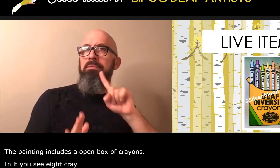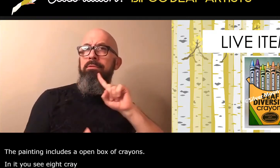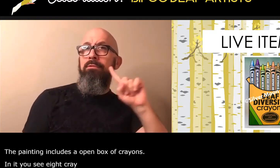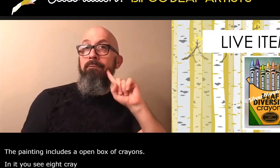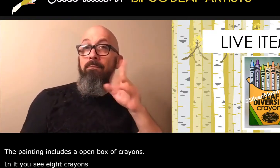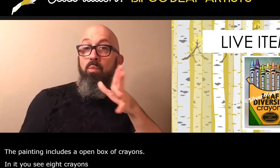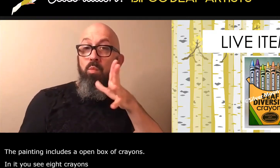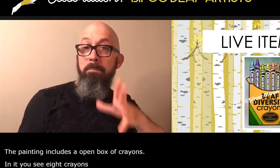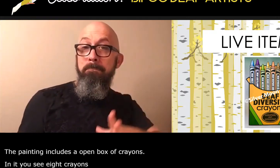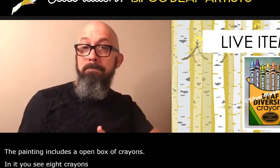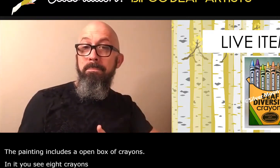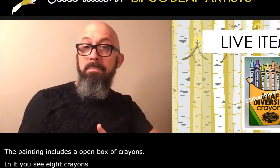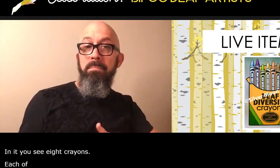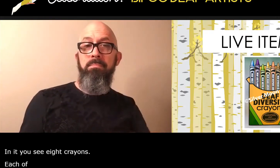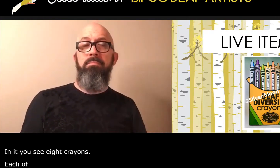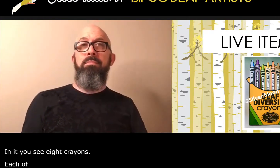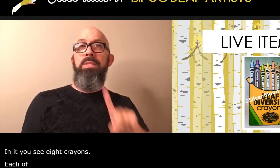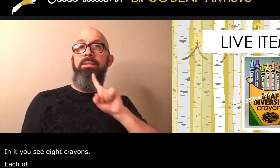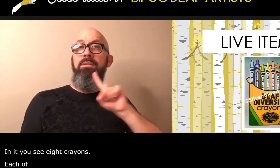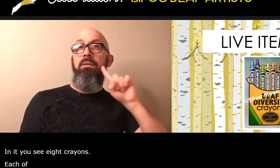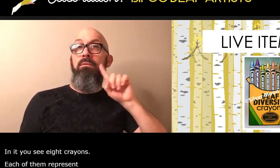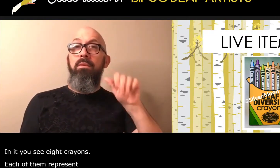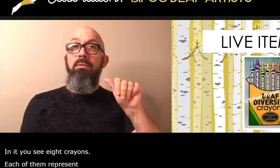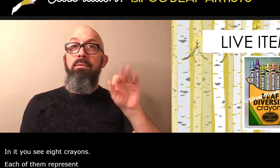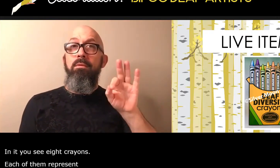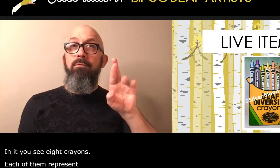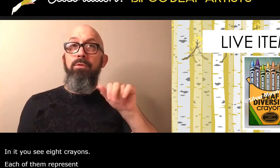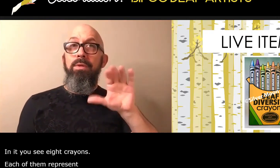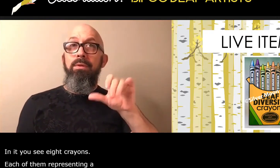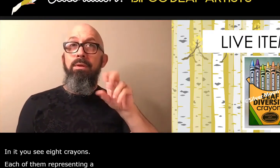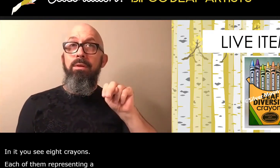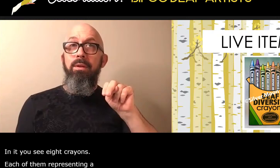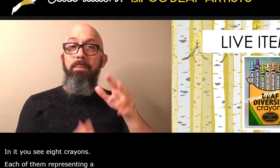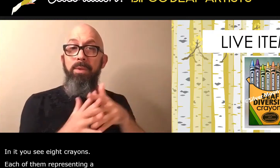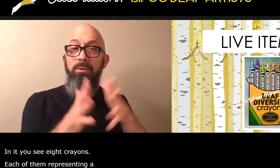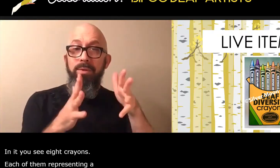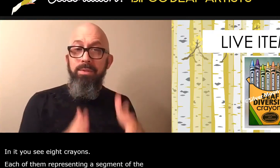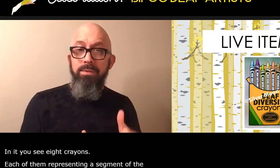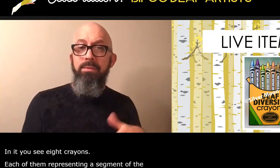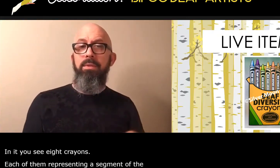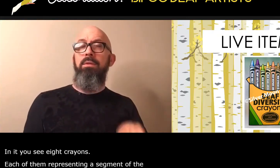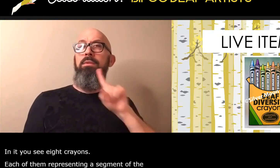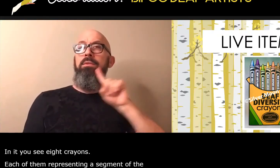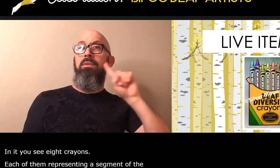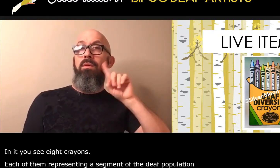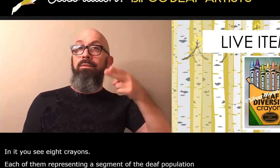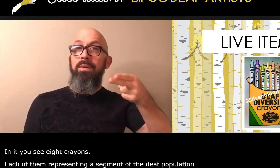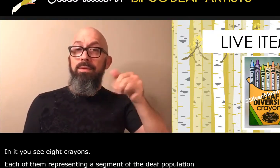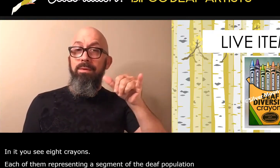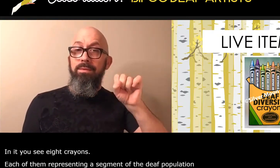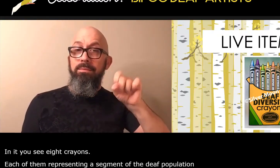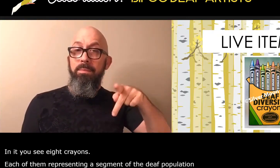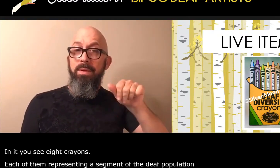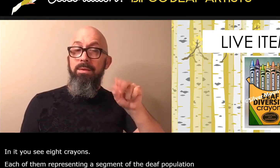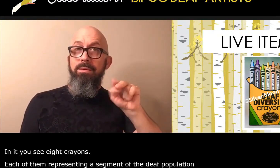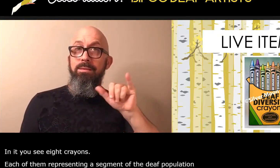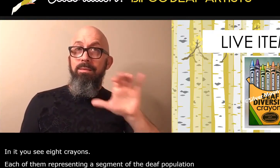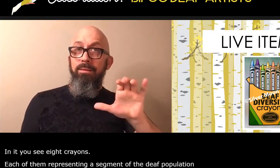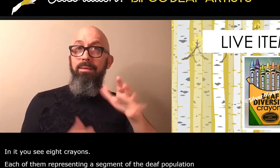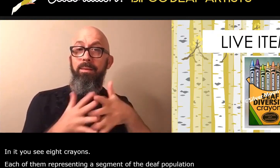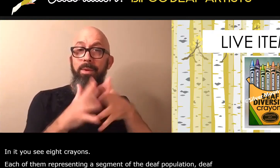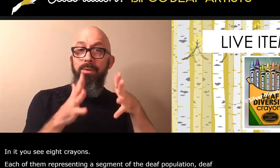each of them representing a segment of the deaf population. Deaf women, deaf